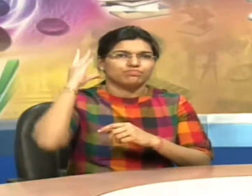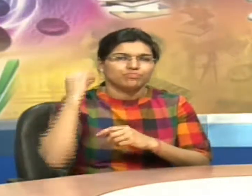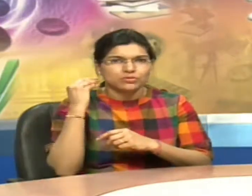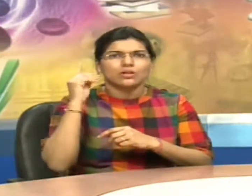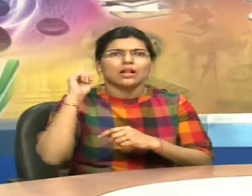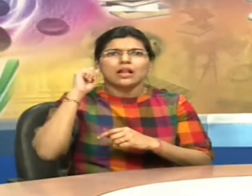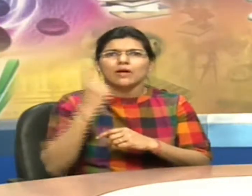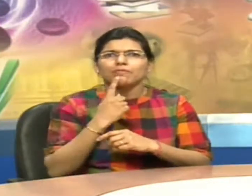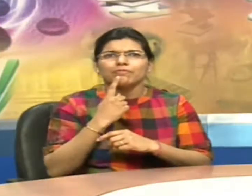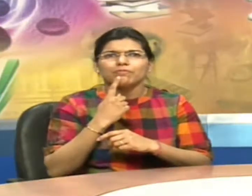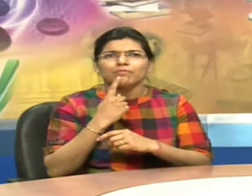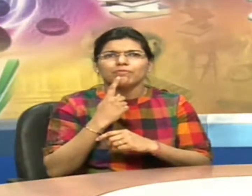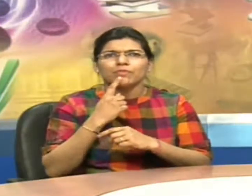deafness.